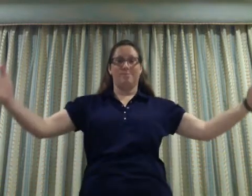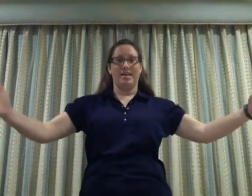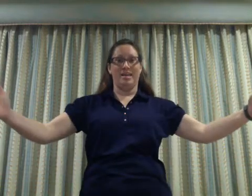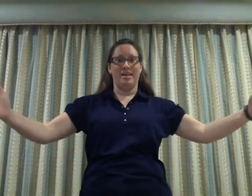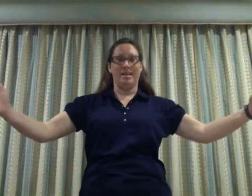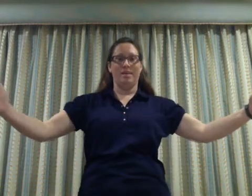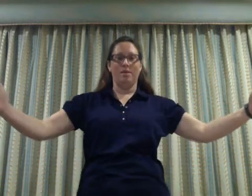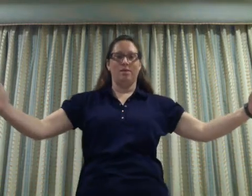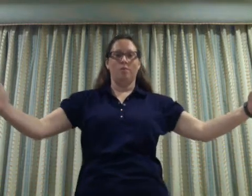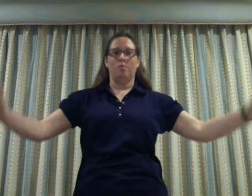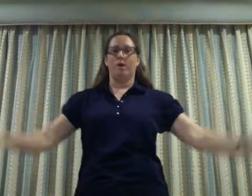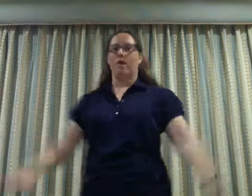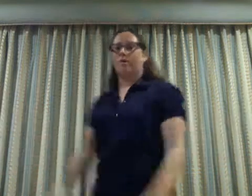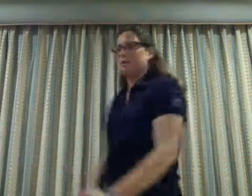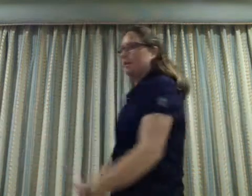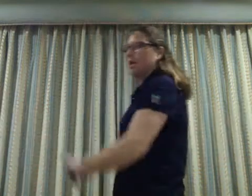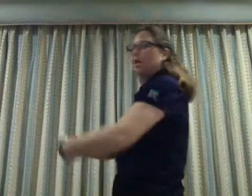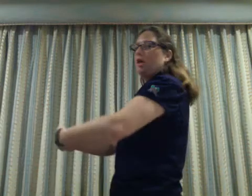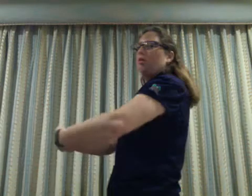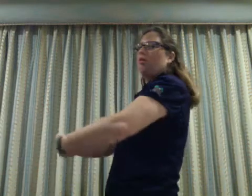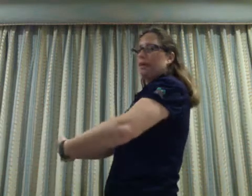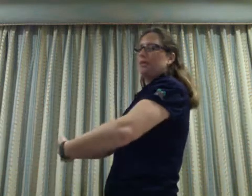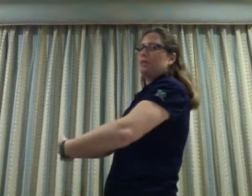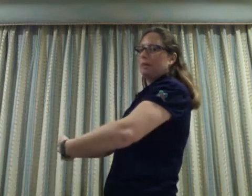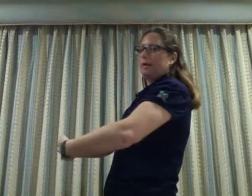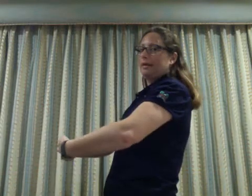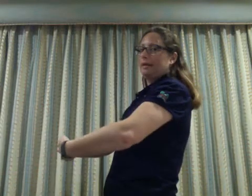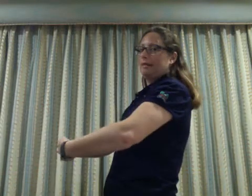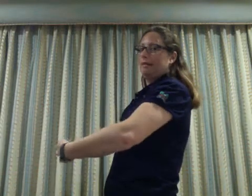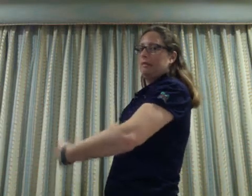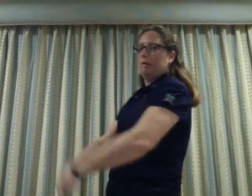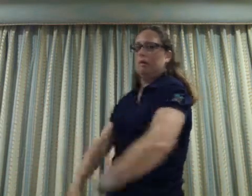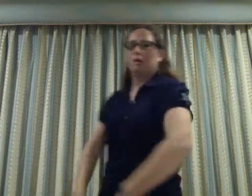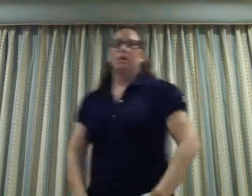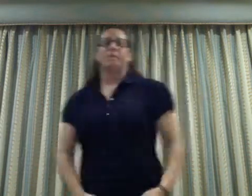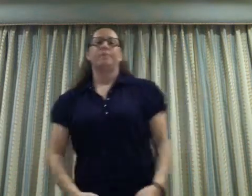big when I was this pregnant.